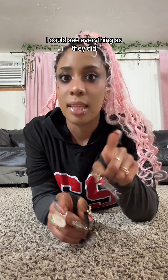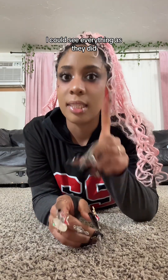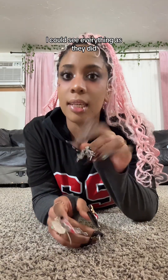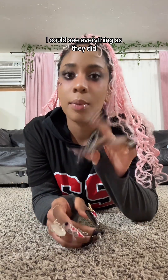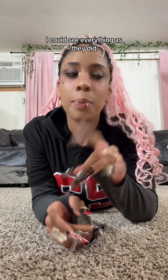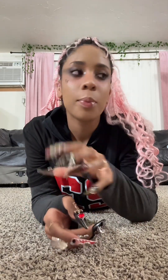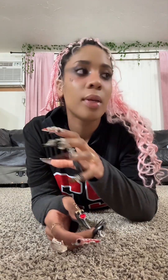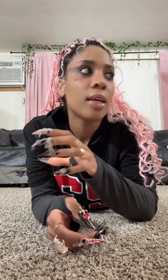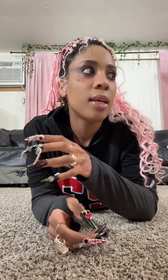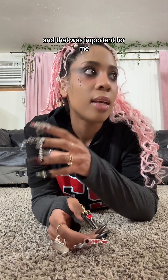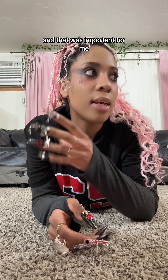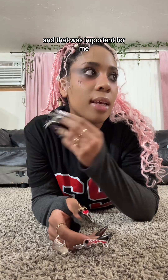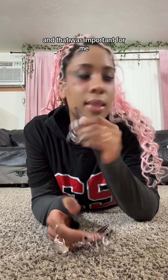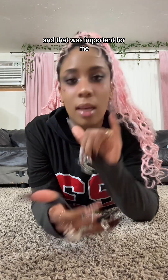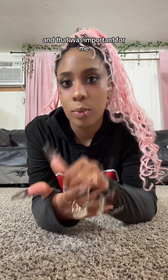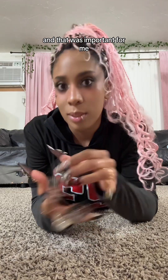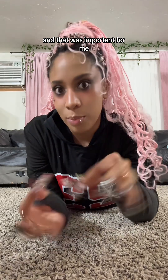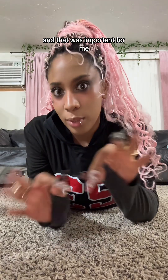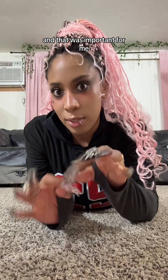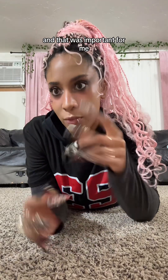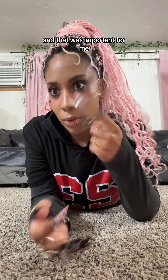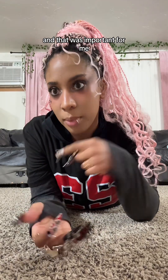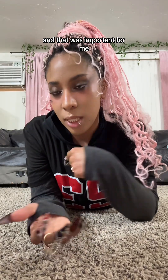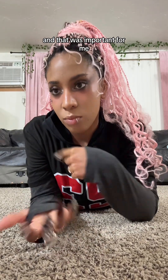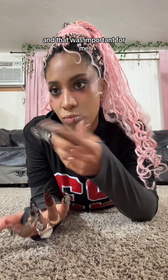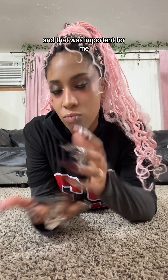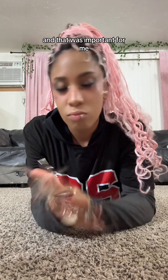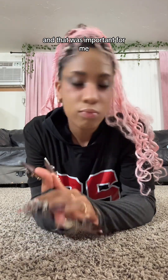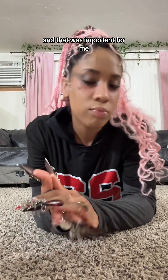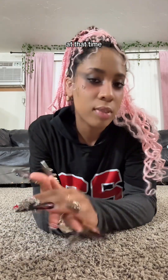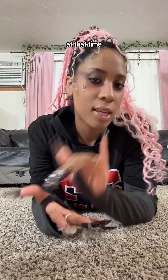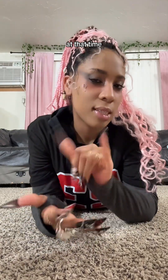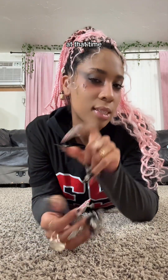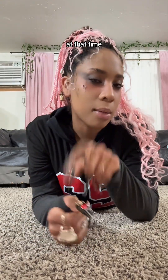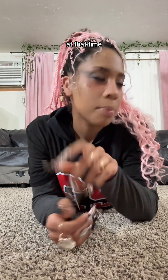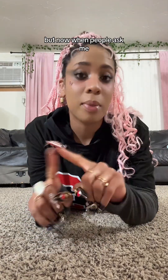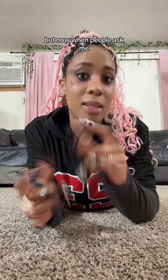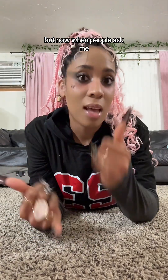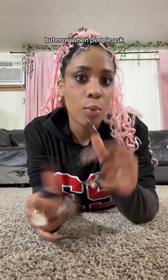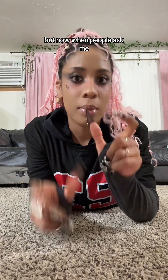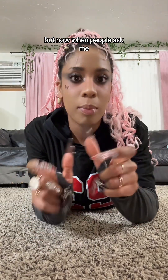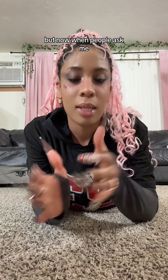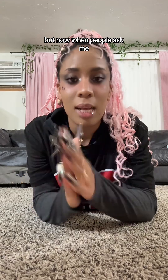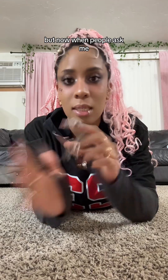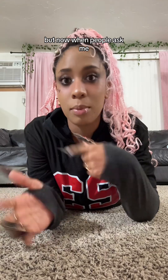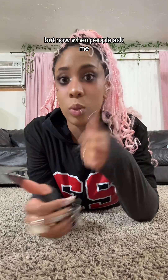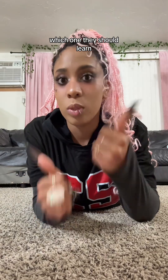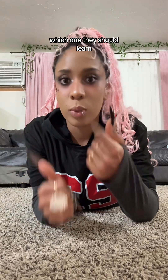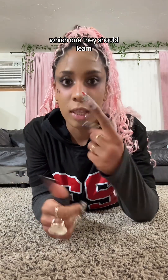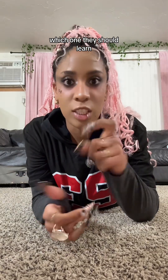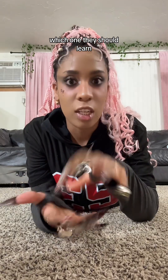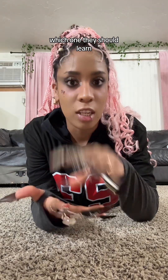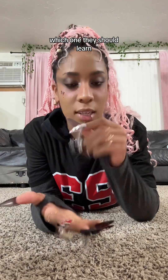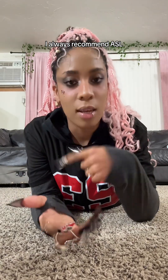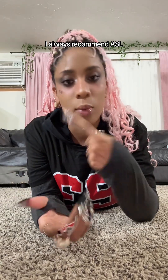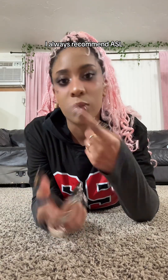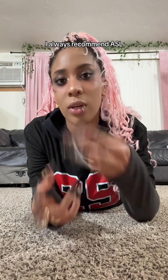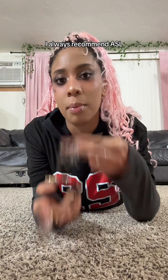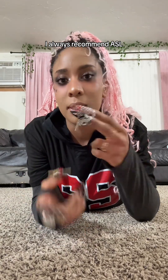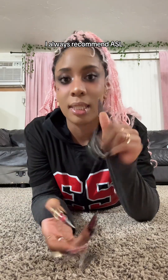did. And that was important for me at the time. But now when people ask me which one they should learn, I would recommend